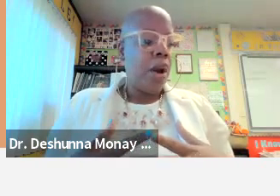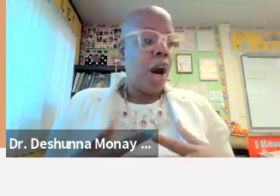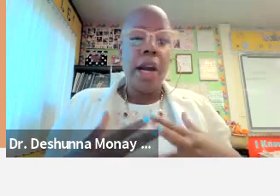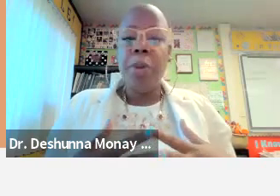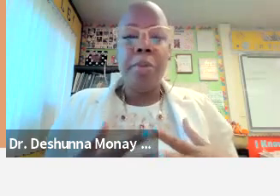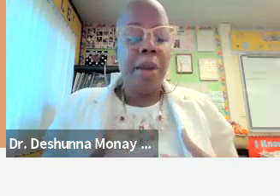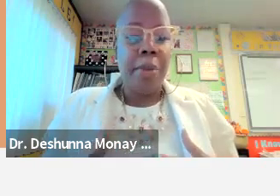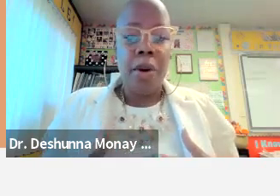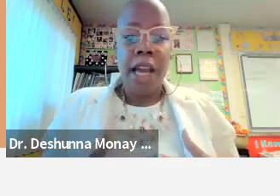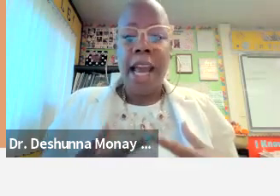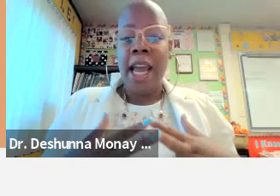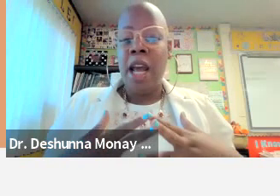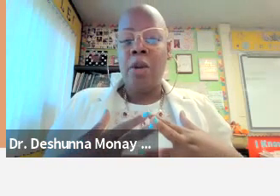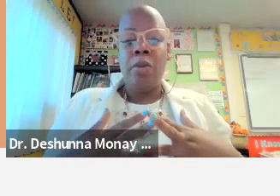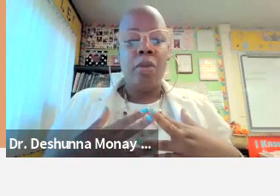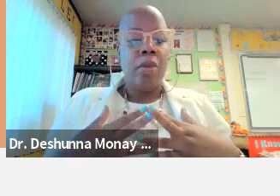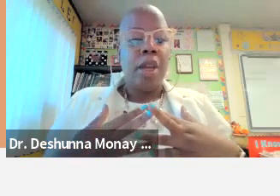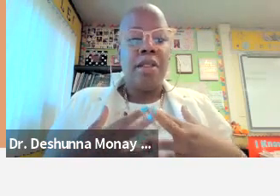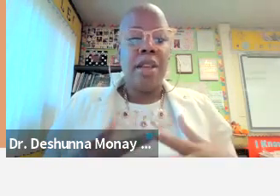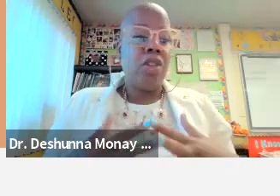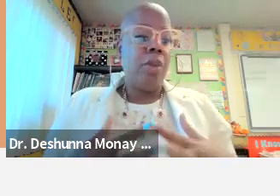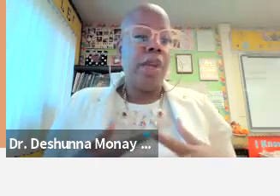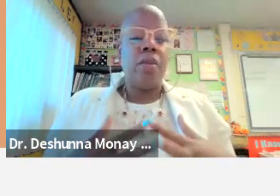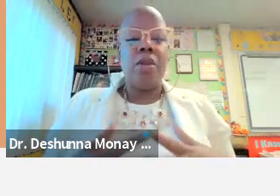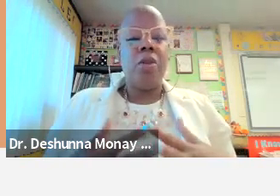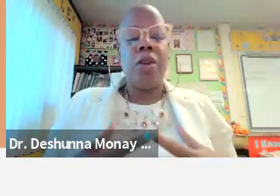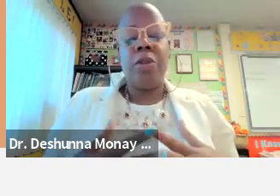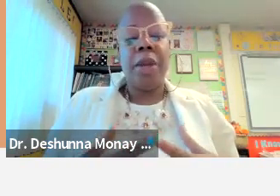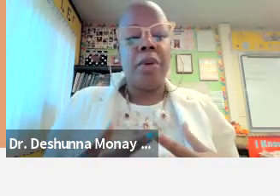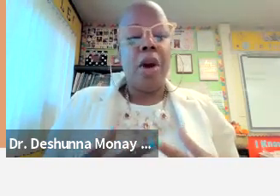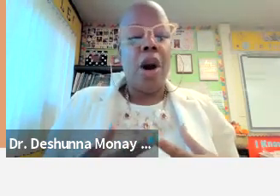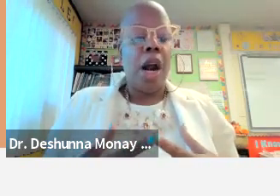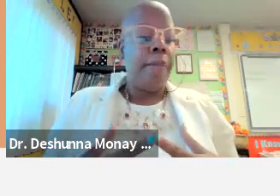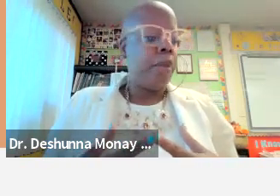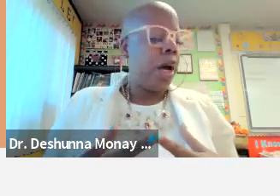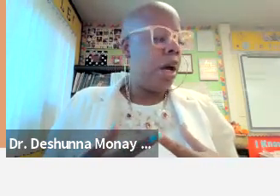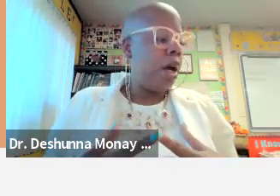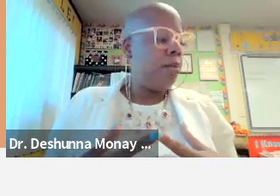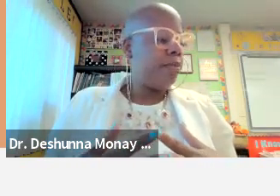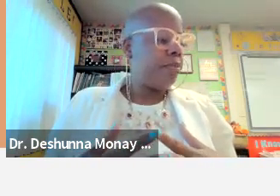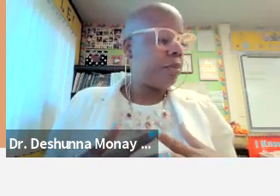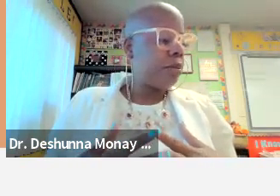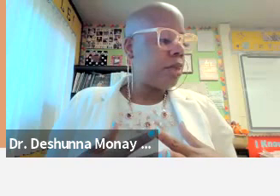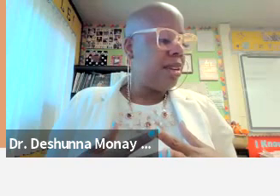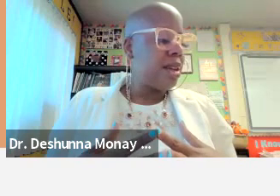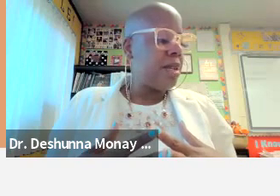we are helping people, and essentially we don't know who those people are.